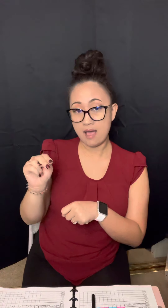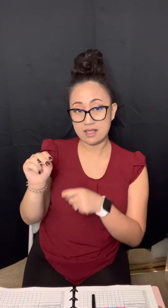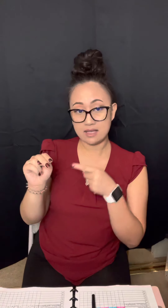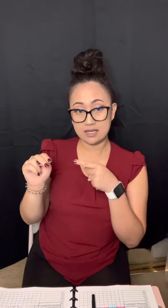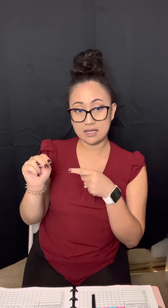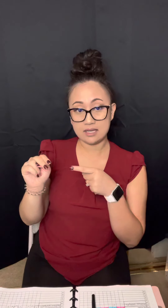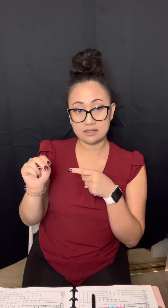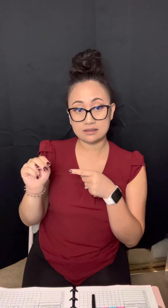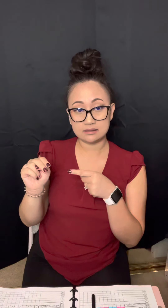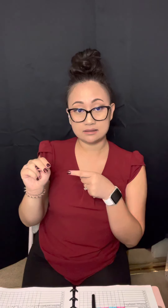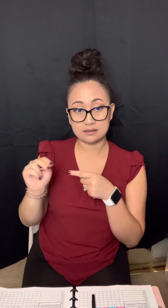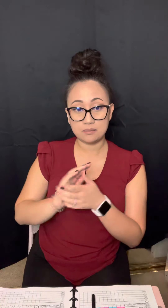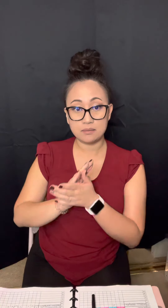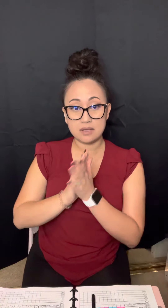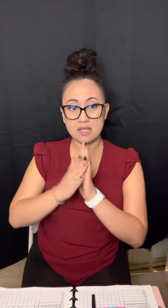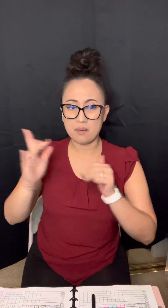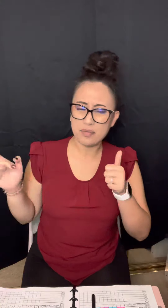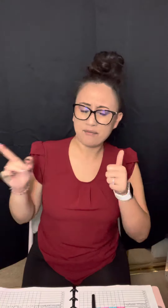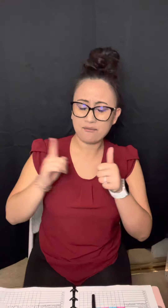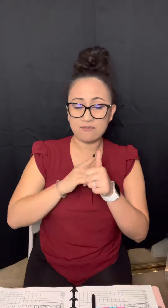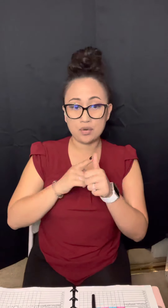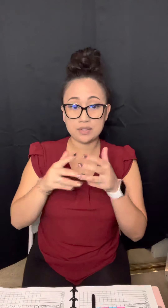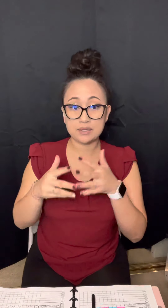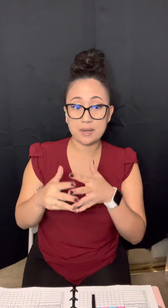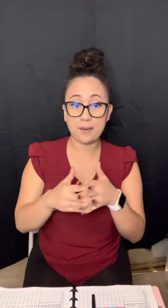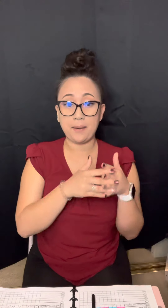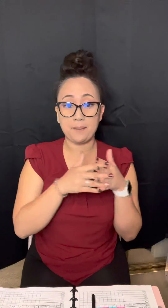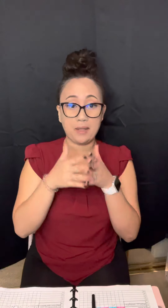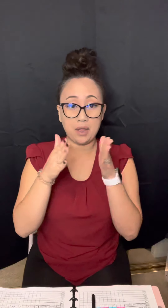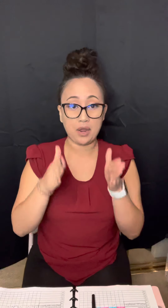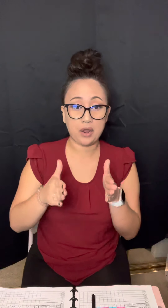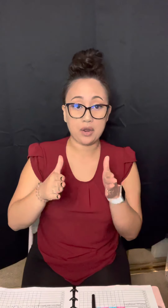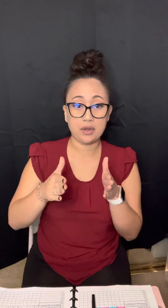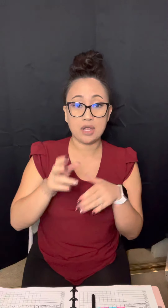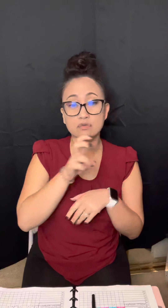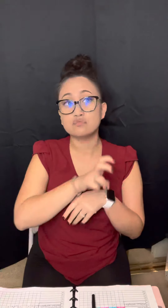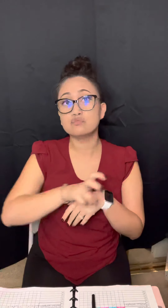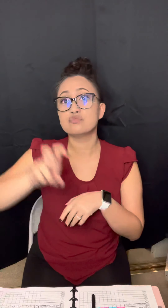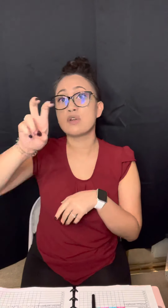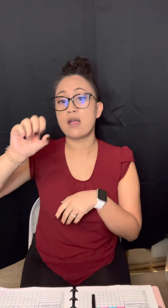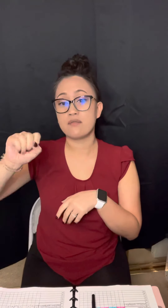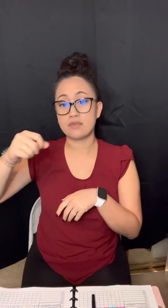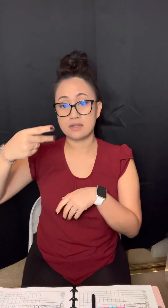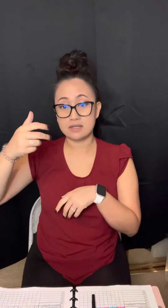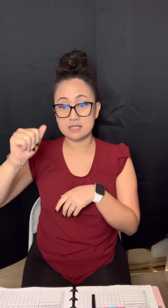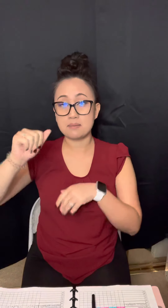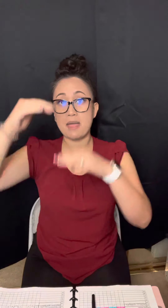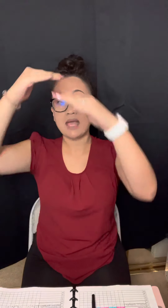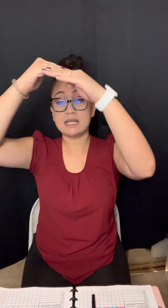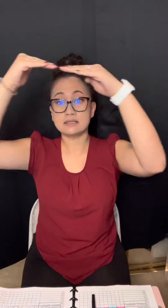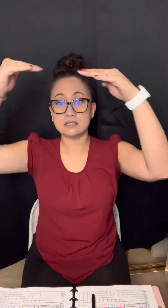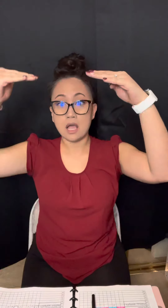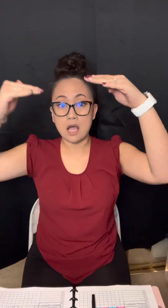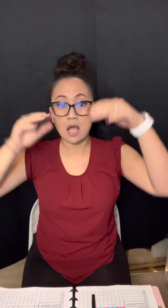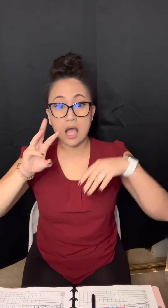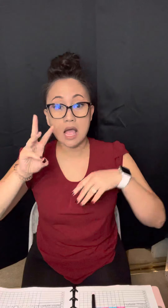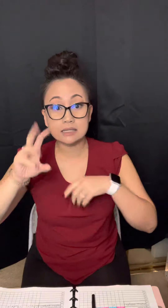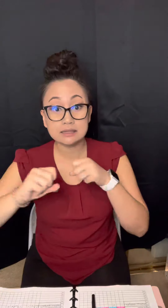to go into space. That was 60 years ago this year.